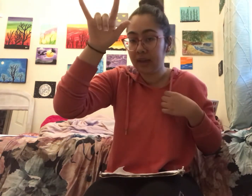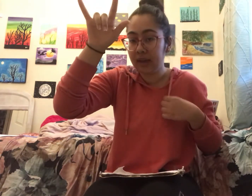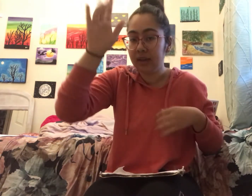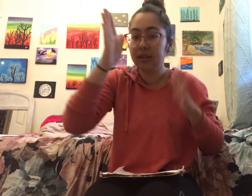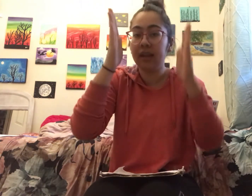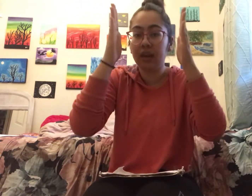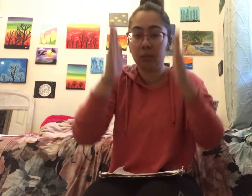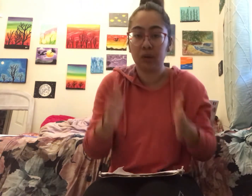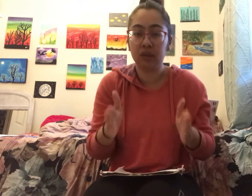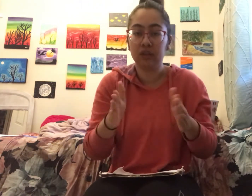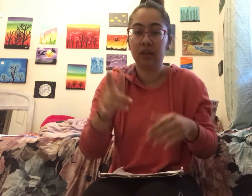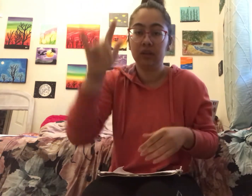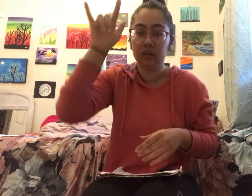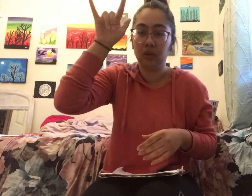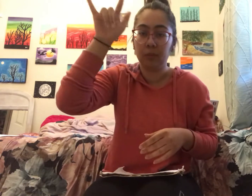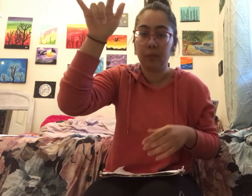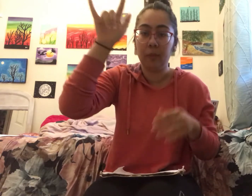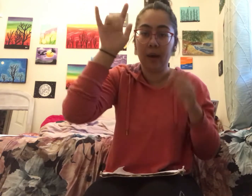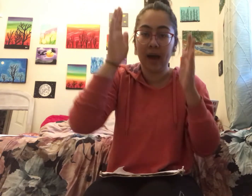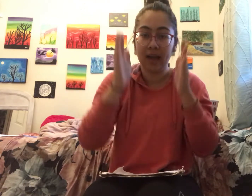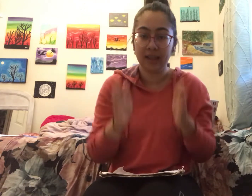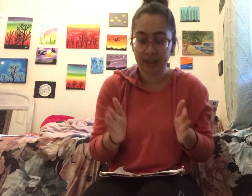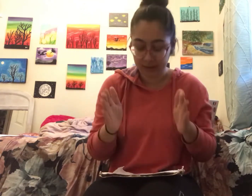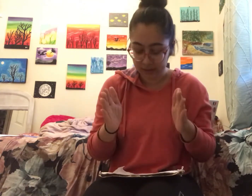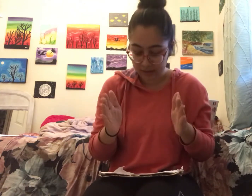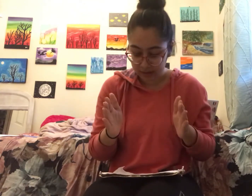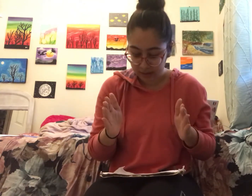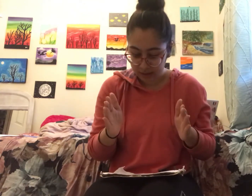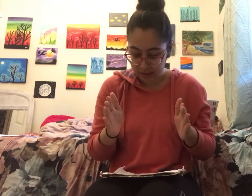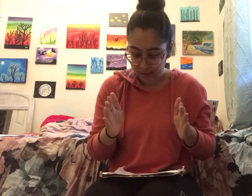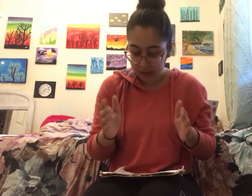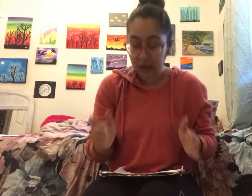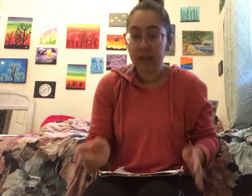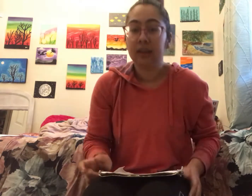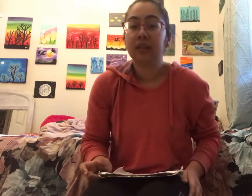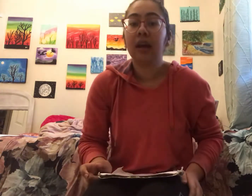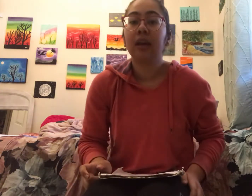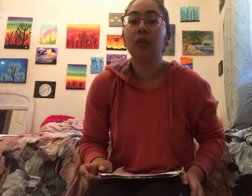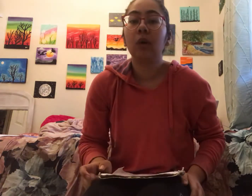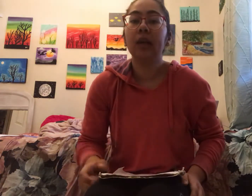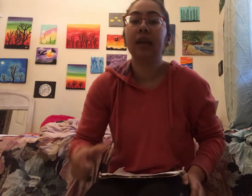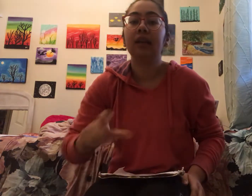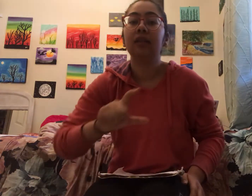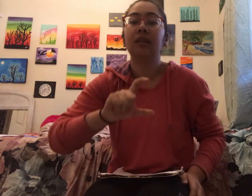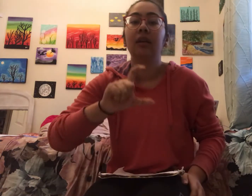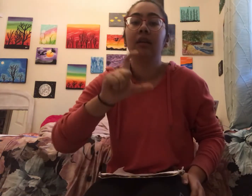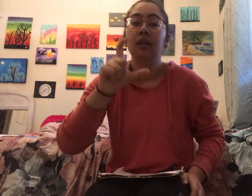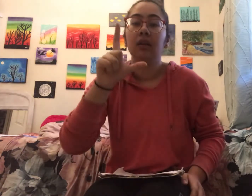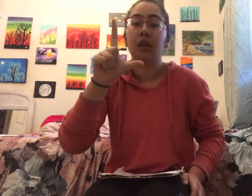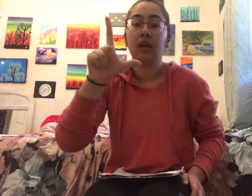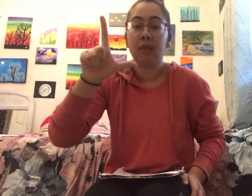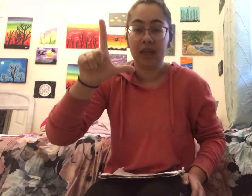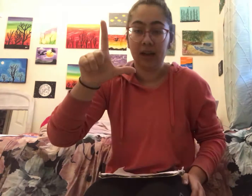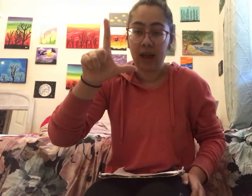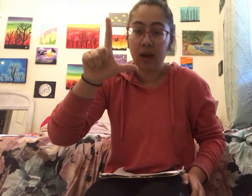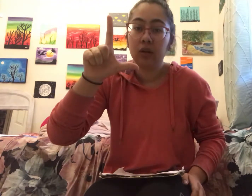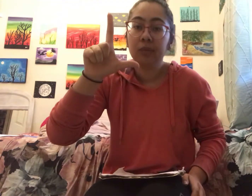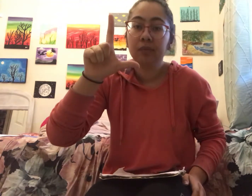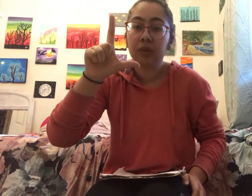what it is and then person, so pilot. The second one is you're going to make an L, you're